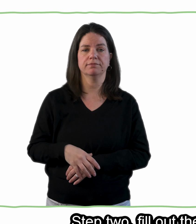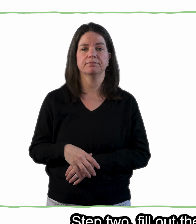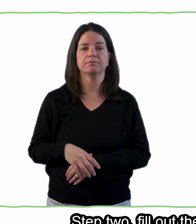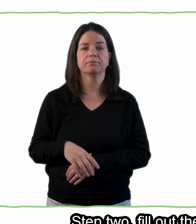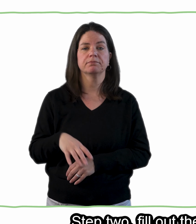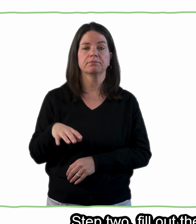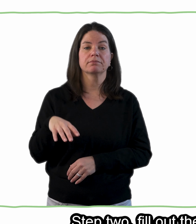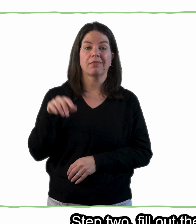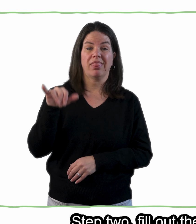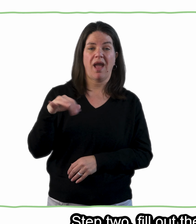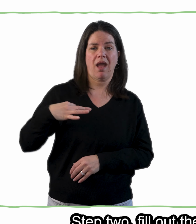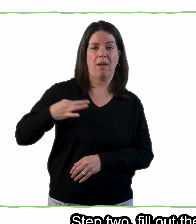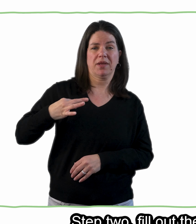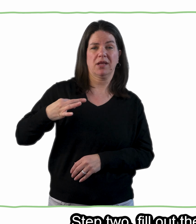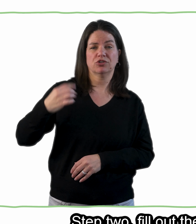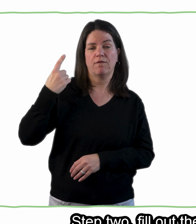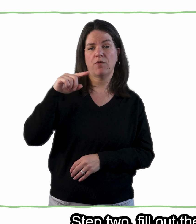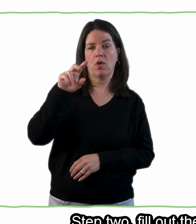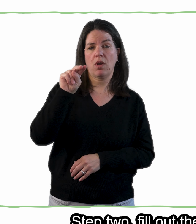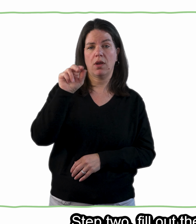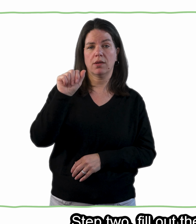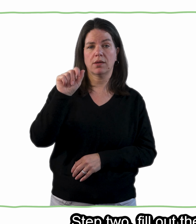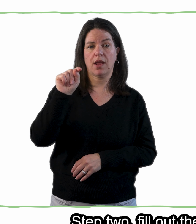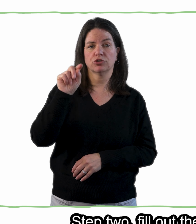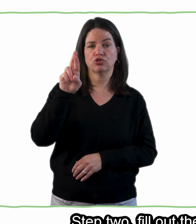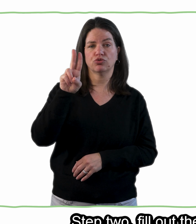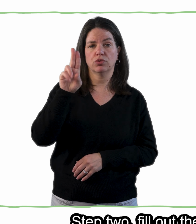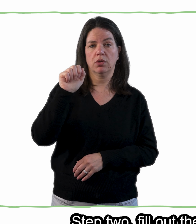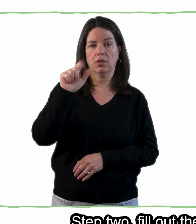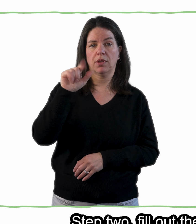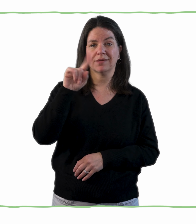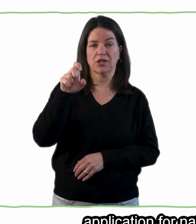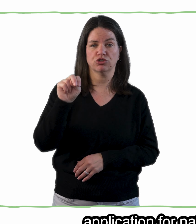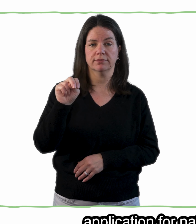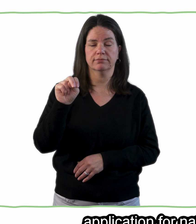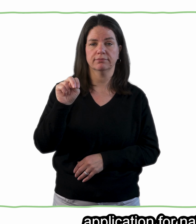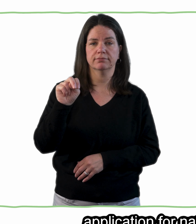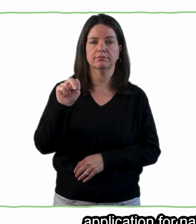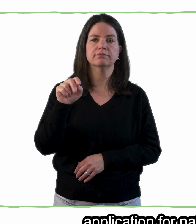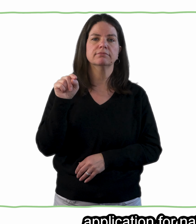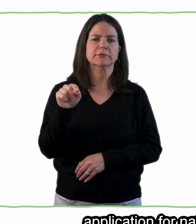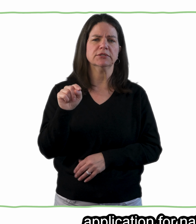Step 2. Fill out the Form N-400, Application for